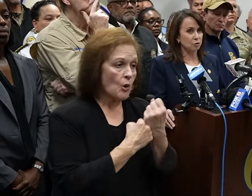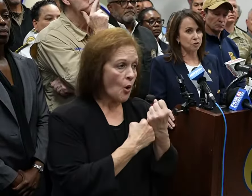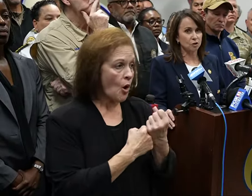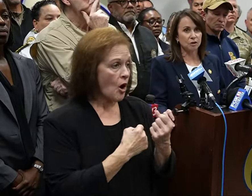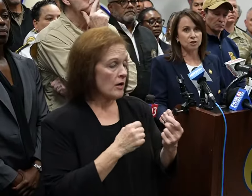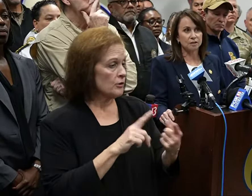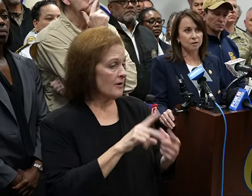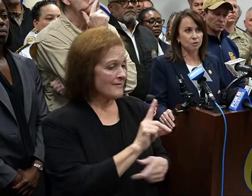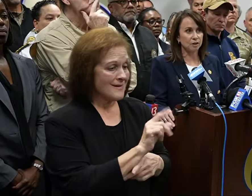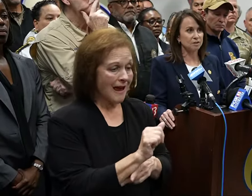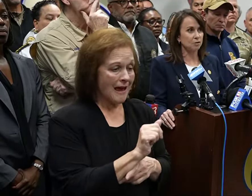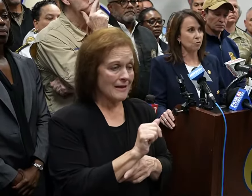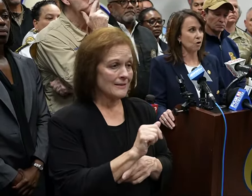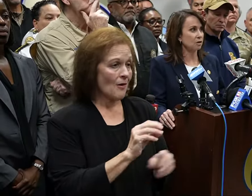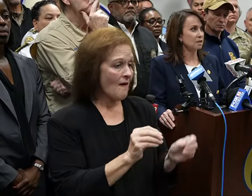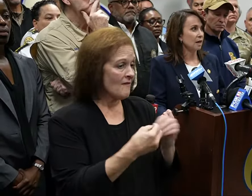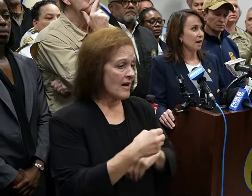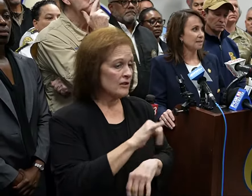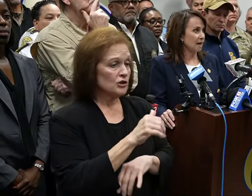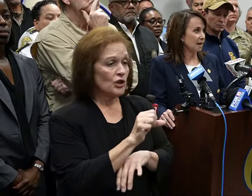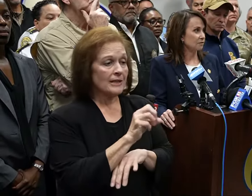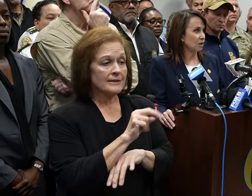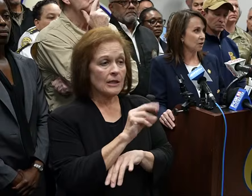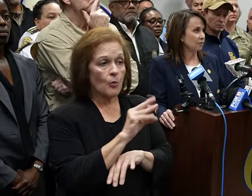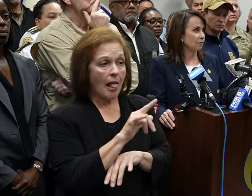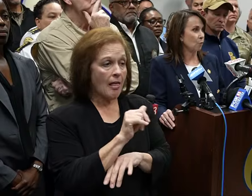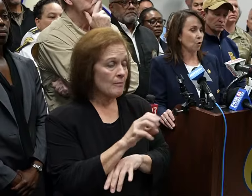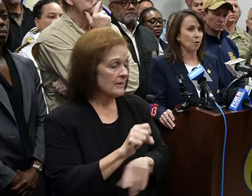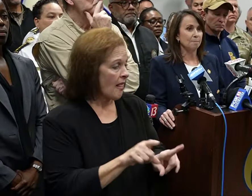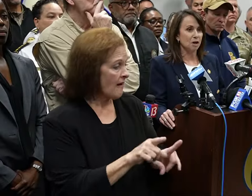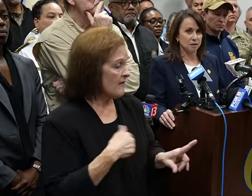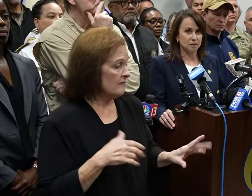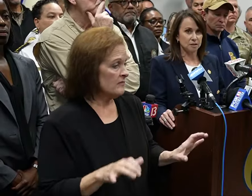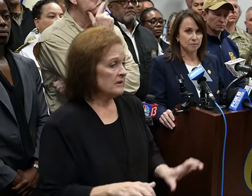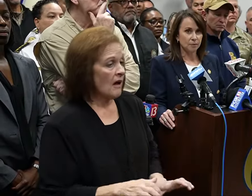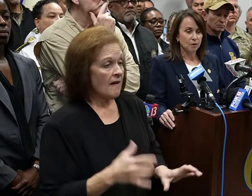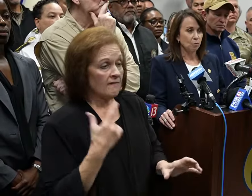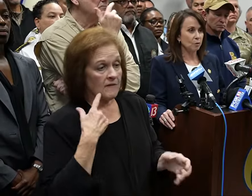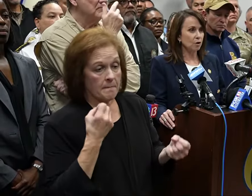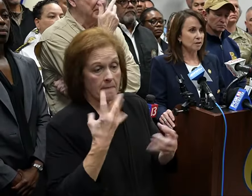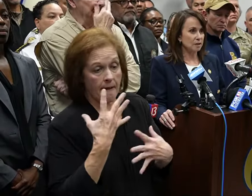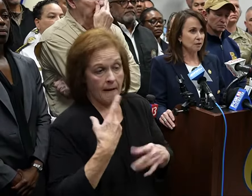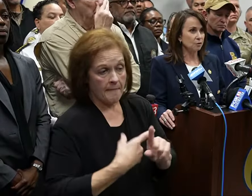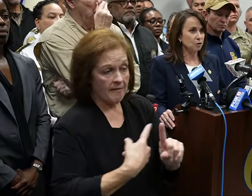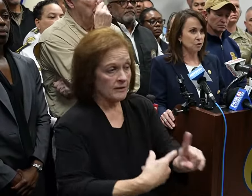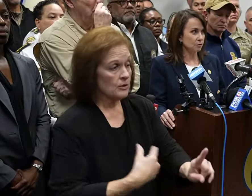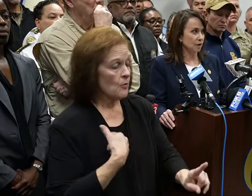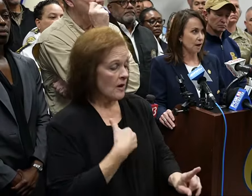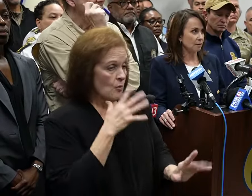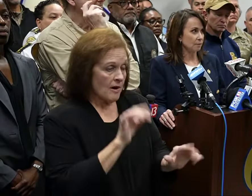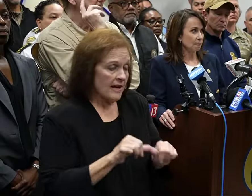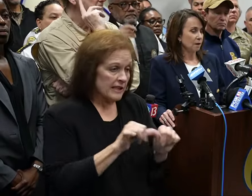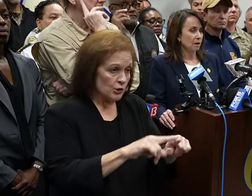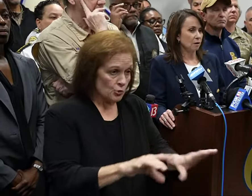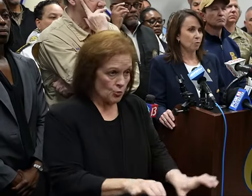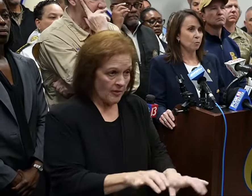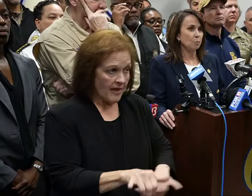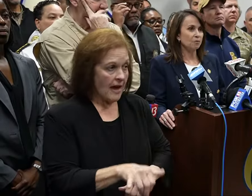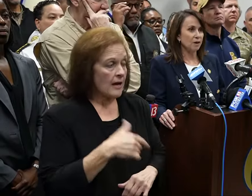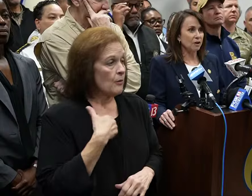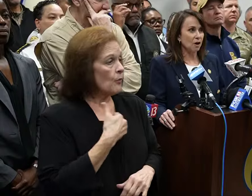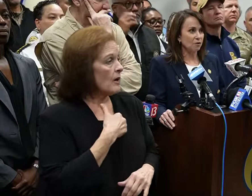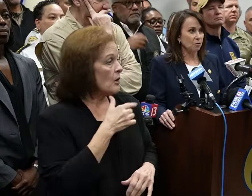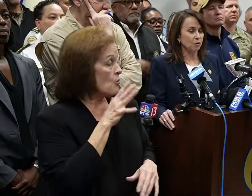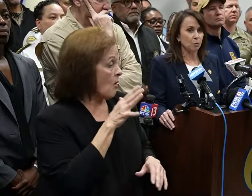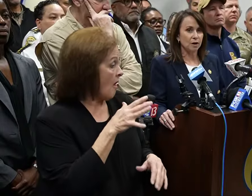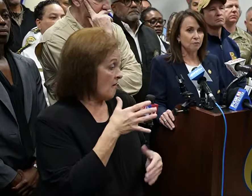District Attorney, Jason Williams, in New Orleans, as I have done for months. We will continue to do that. We will